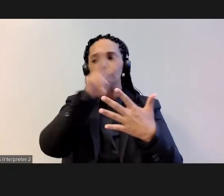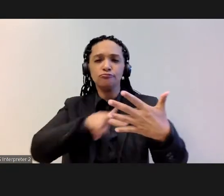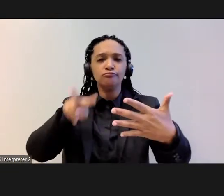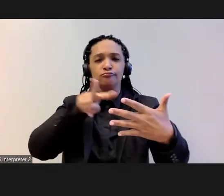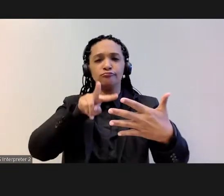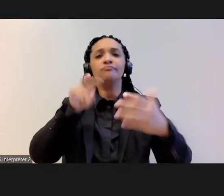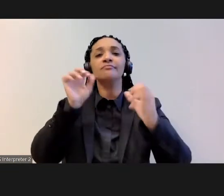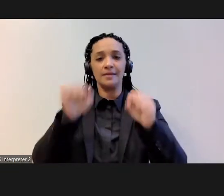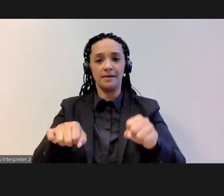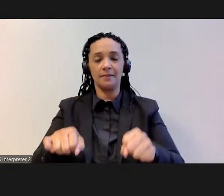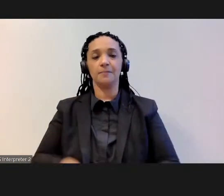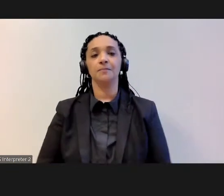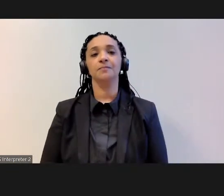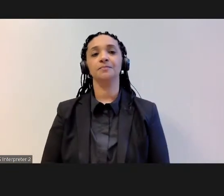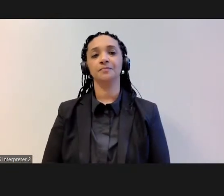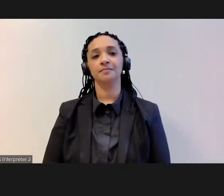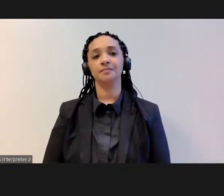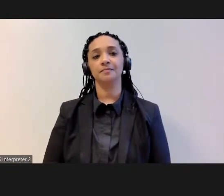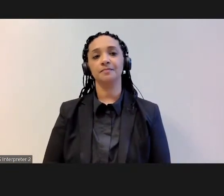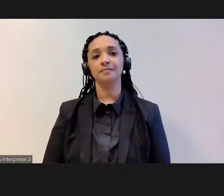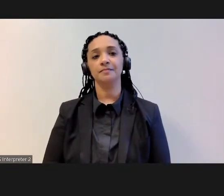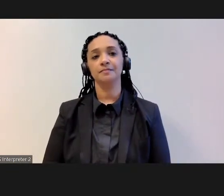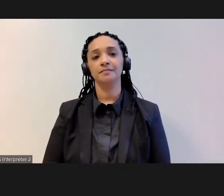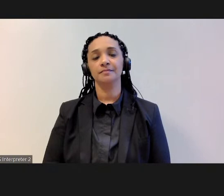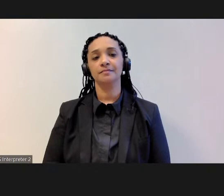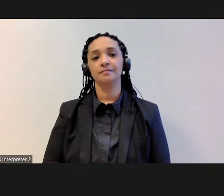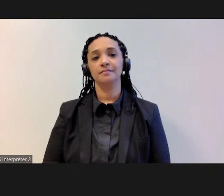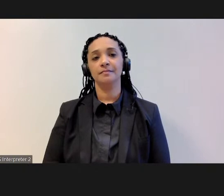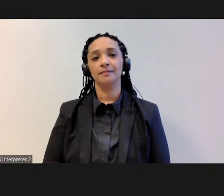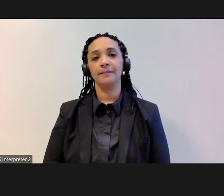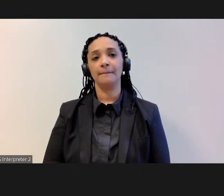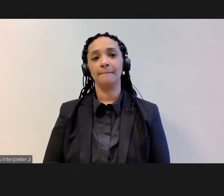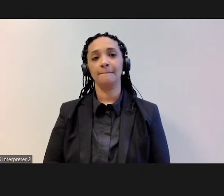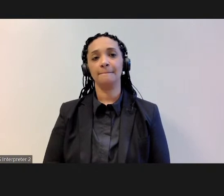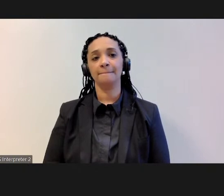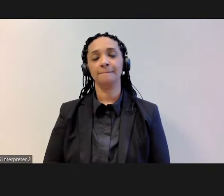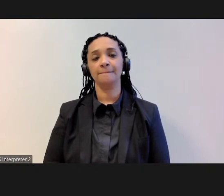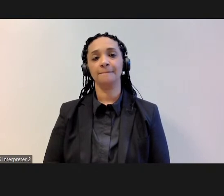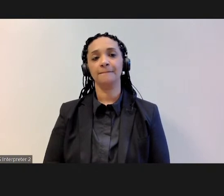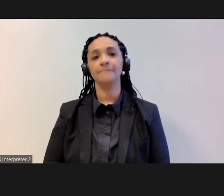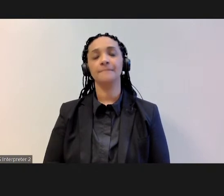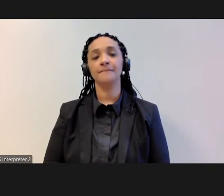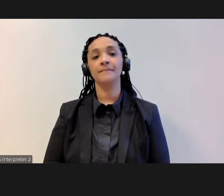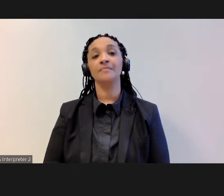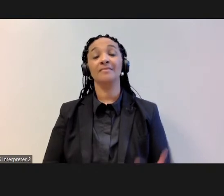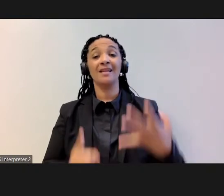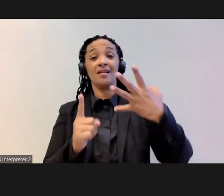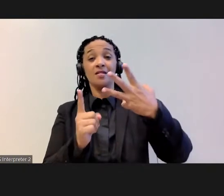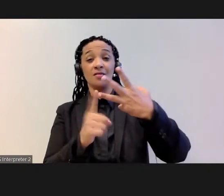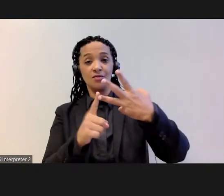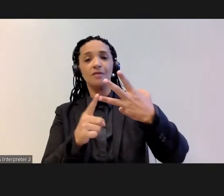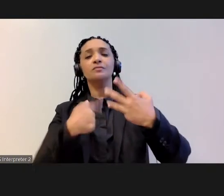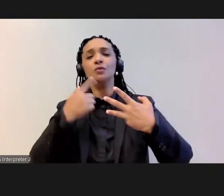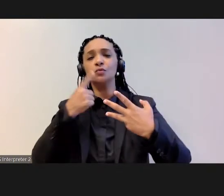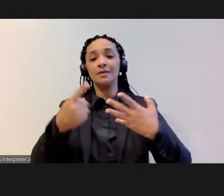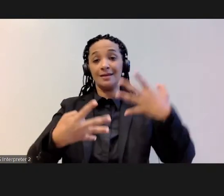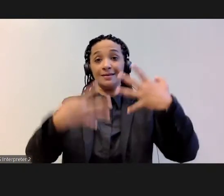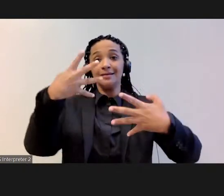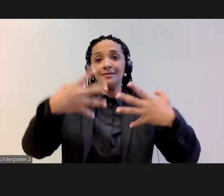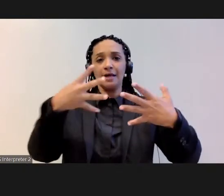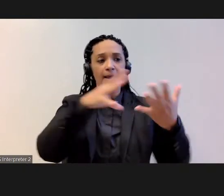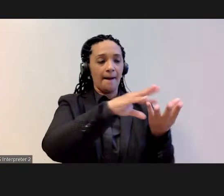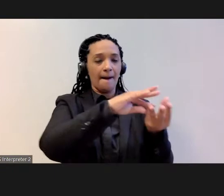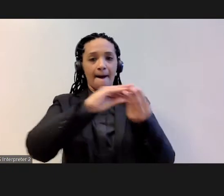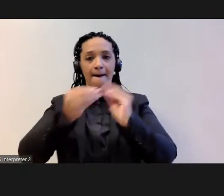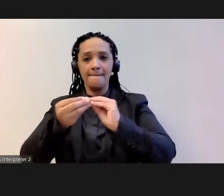The third component is on the importance of data in decision making. So recently,